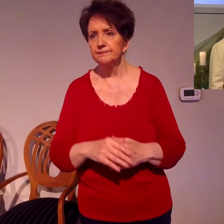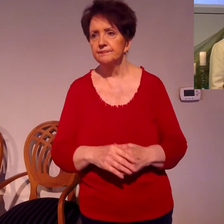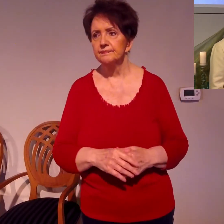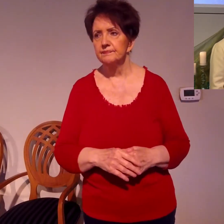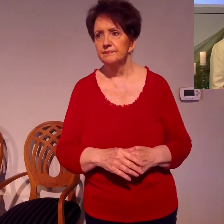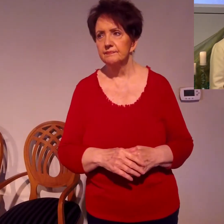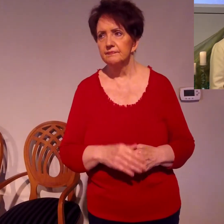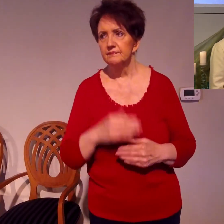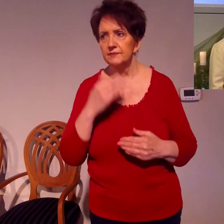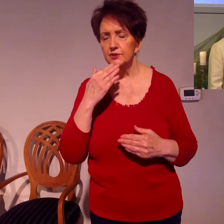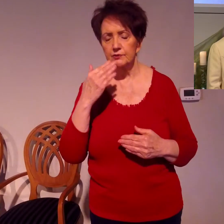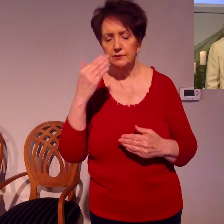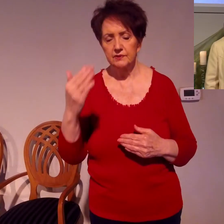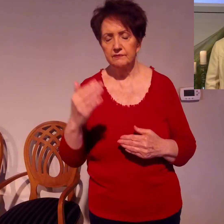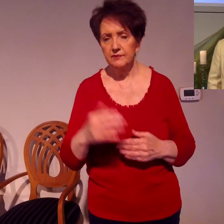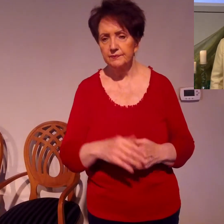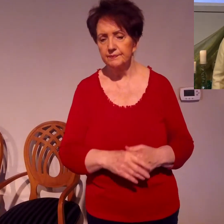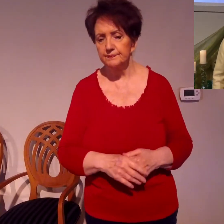I'm so grateful.